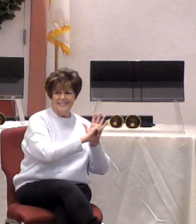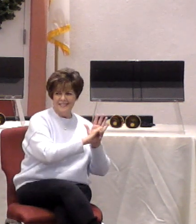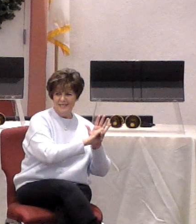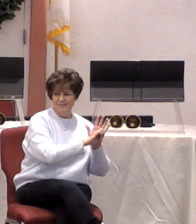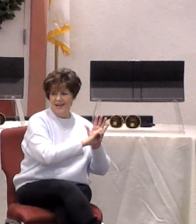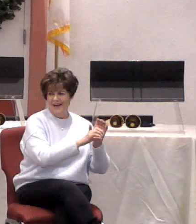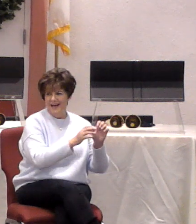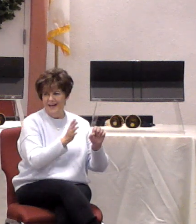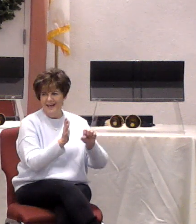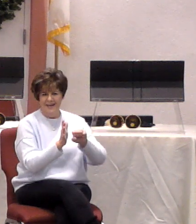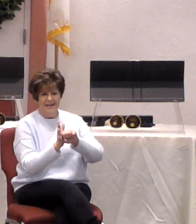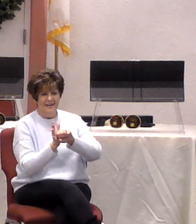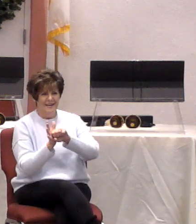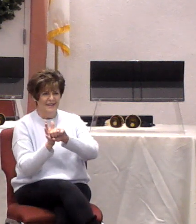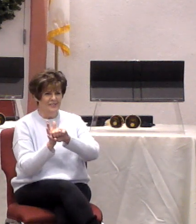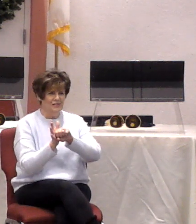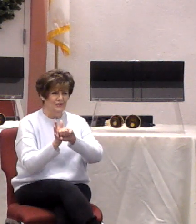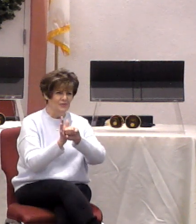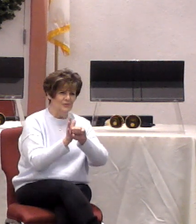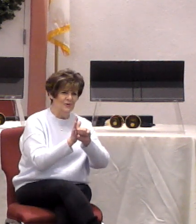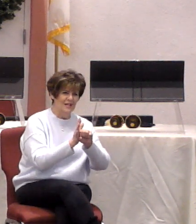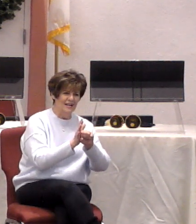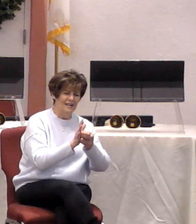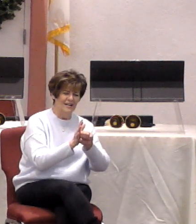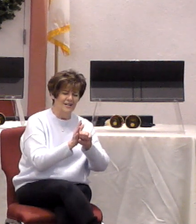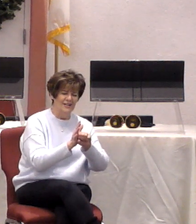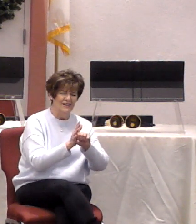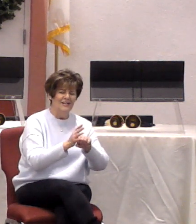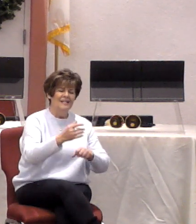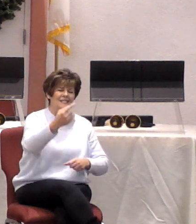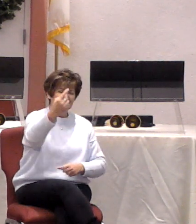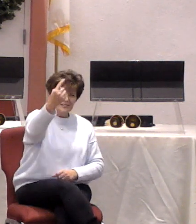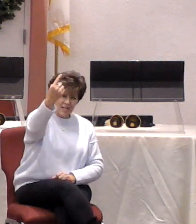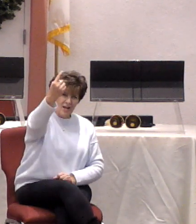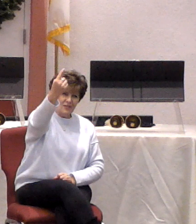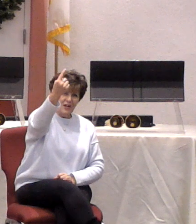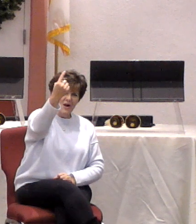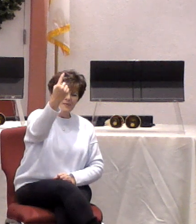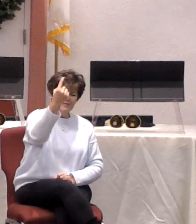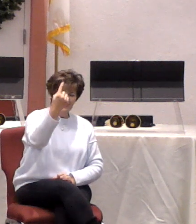Emmanuel.